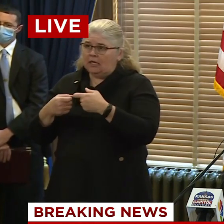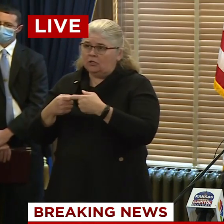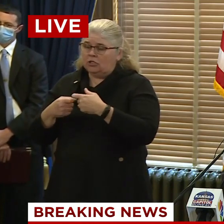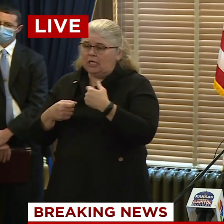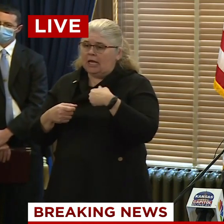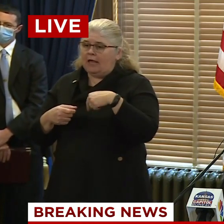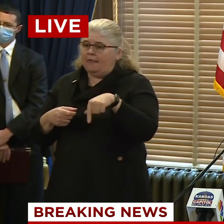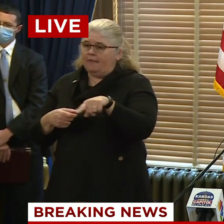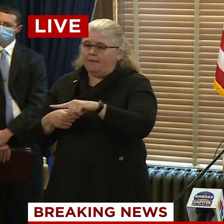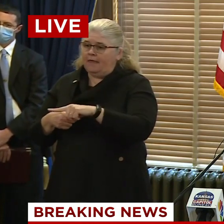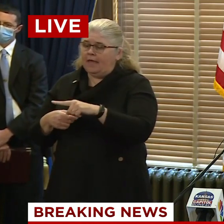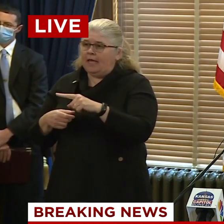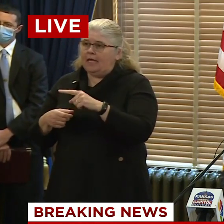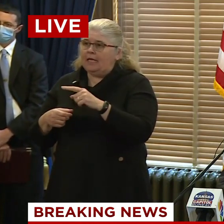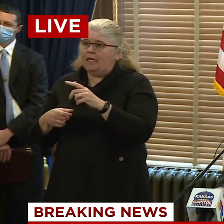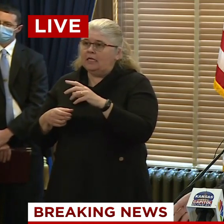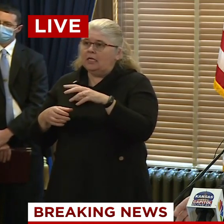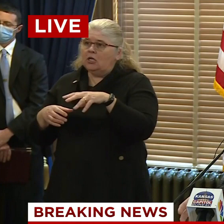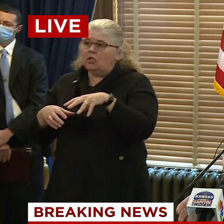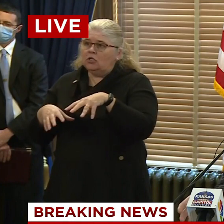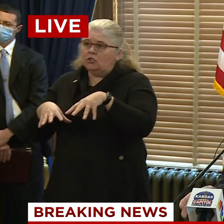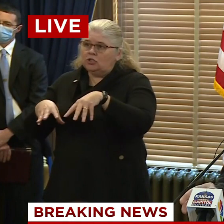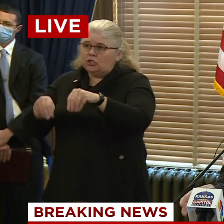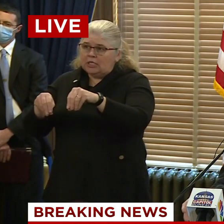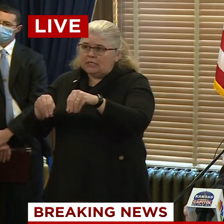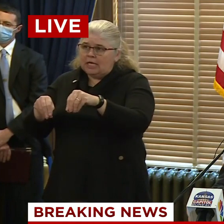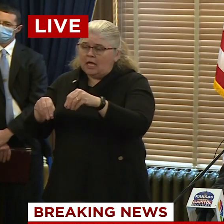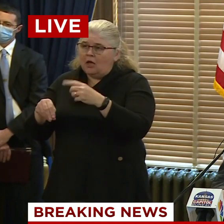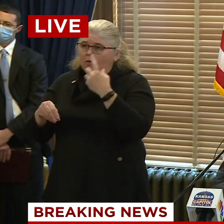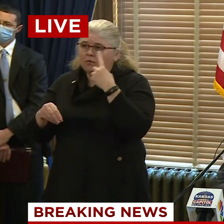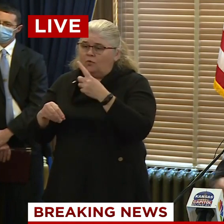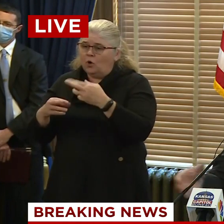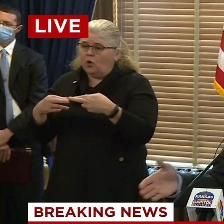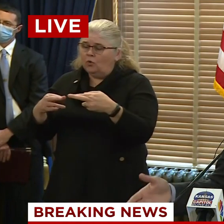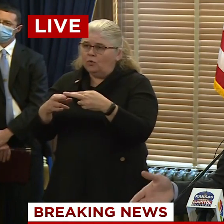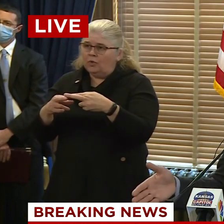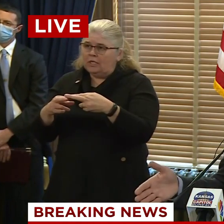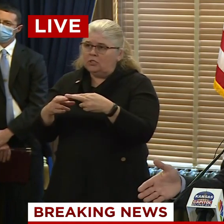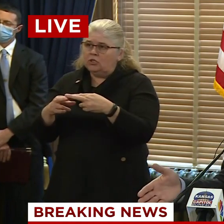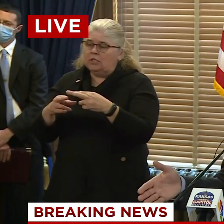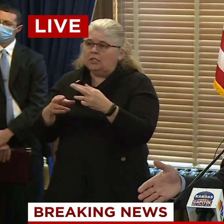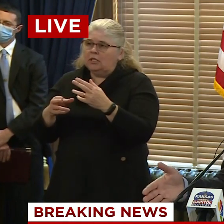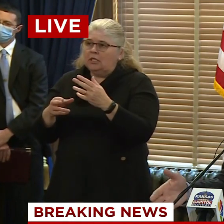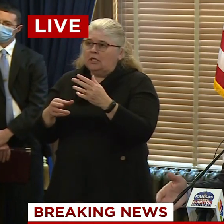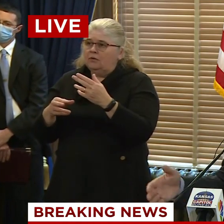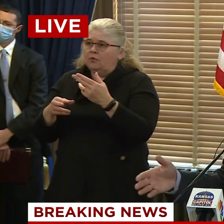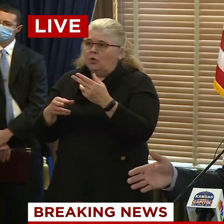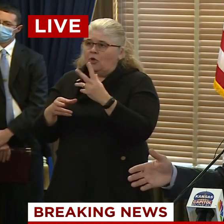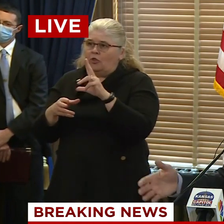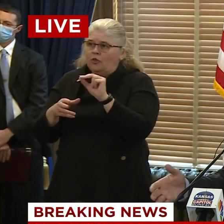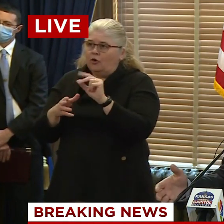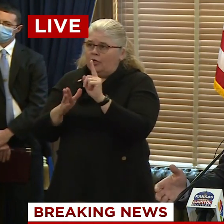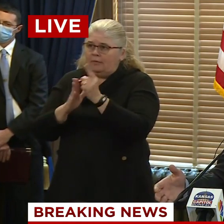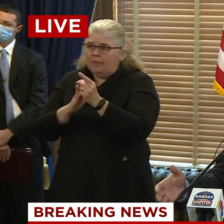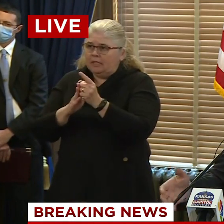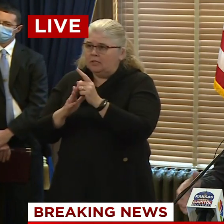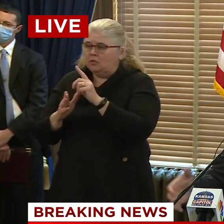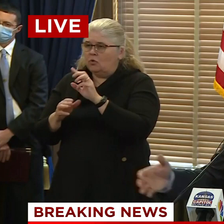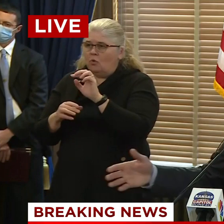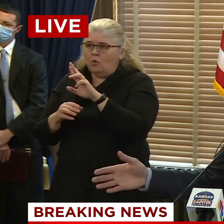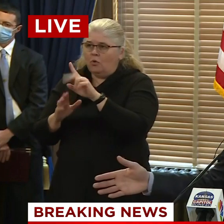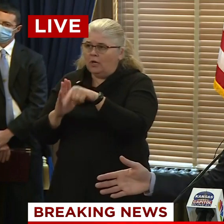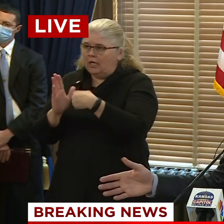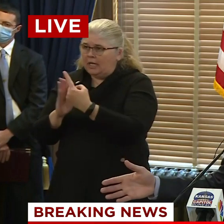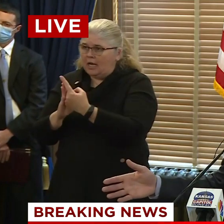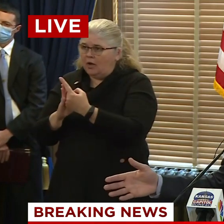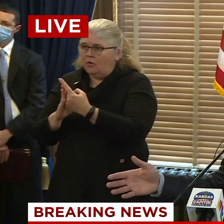geographic regions for 30 minutes at a time, but then they might go on to another region for as long as they need to maintain